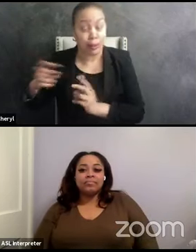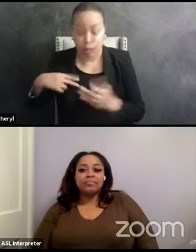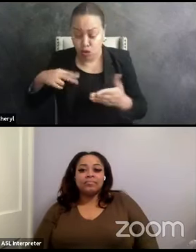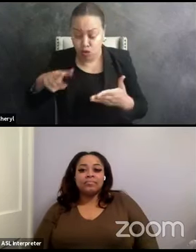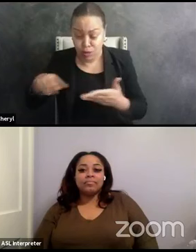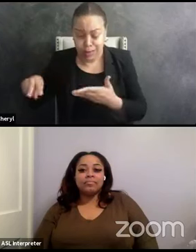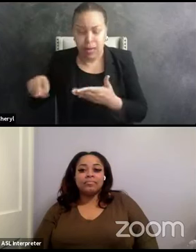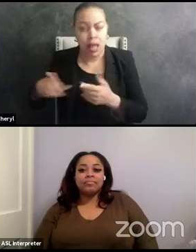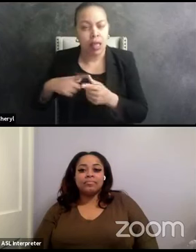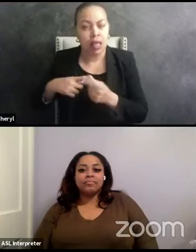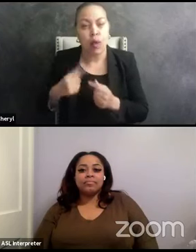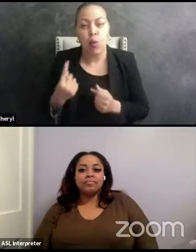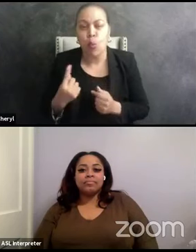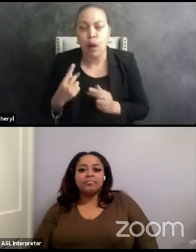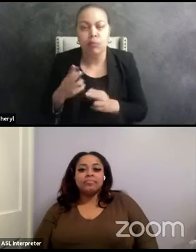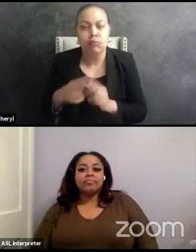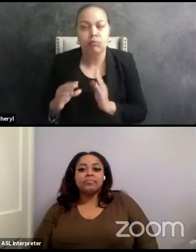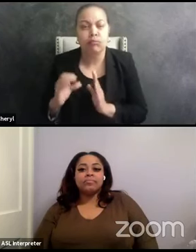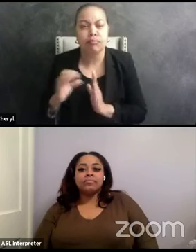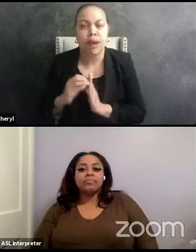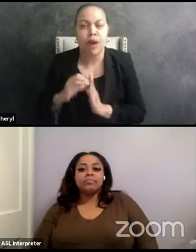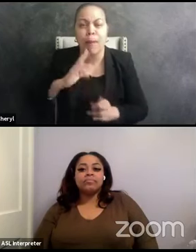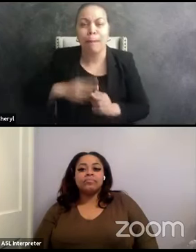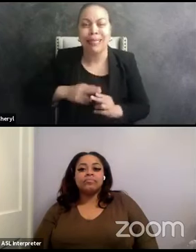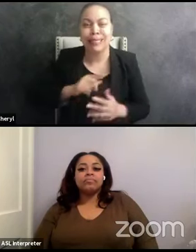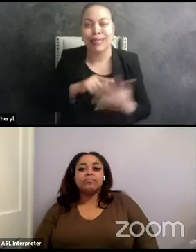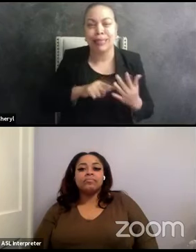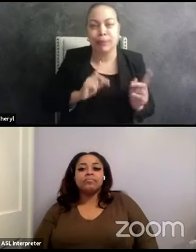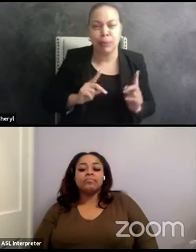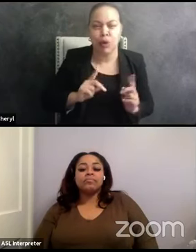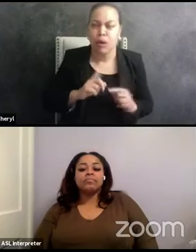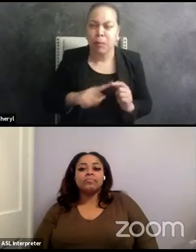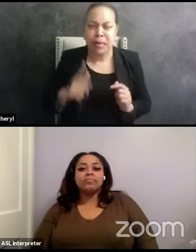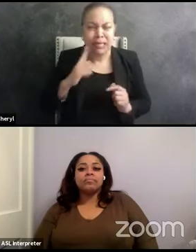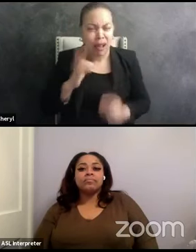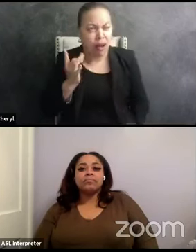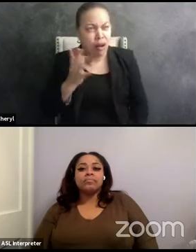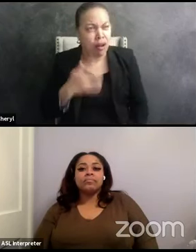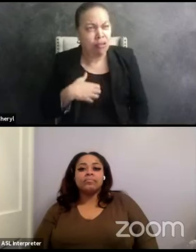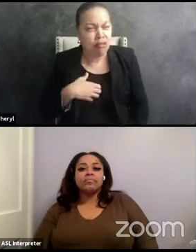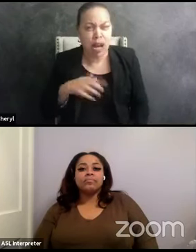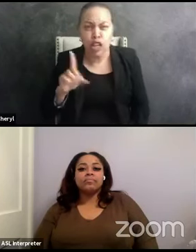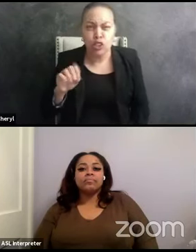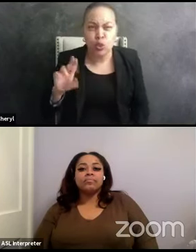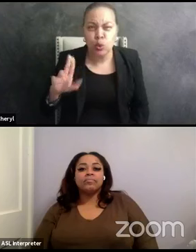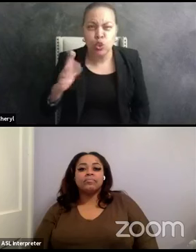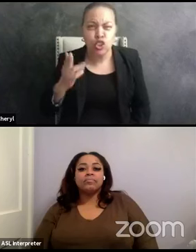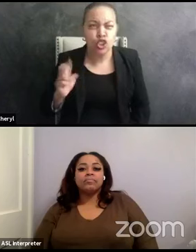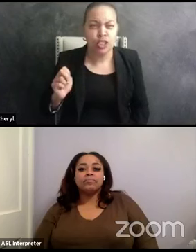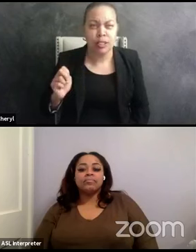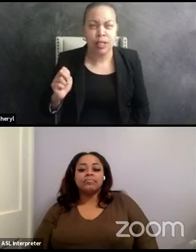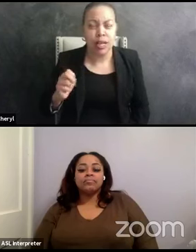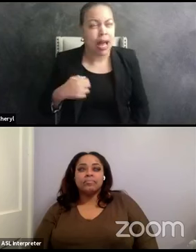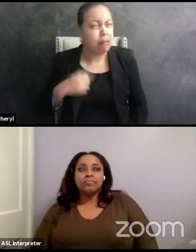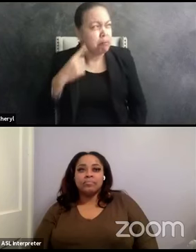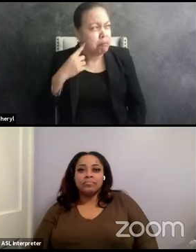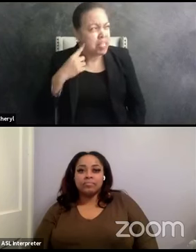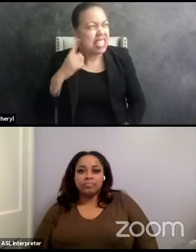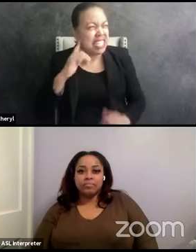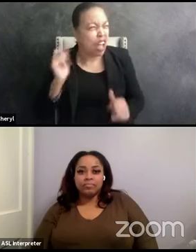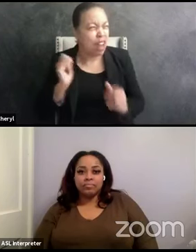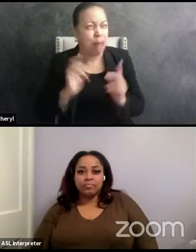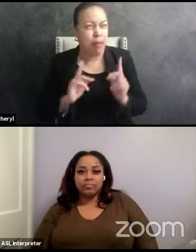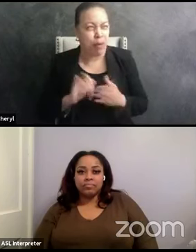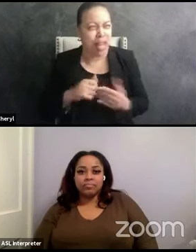like small paragraph quoting them, and they sounded so douchey. I was like, these guys sound just like guys I know. I want to know more about